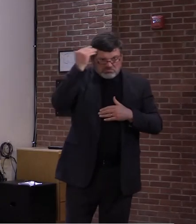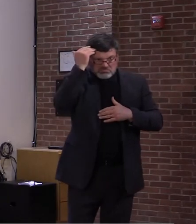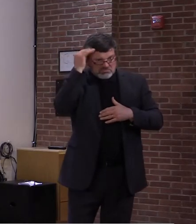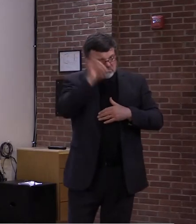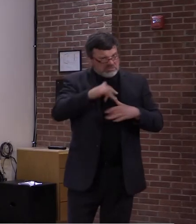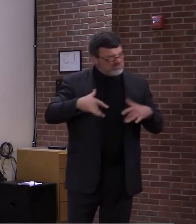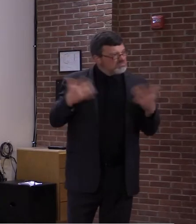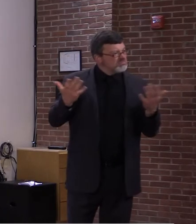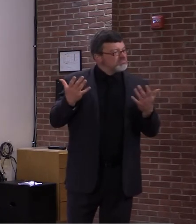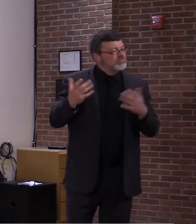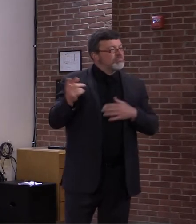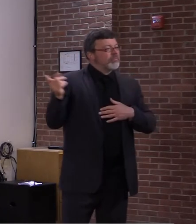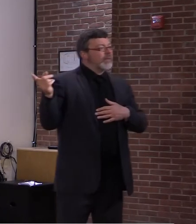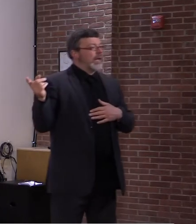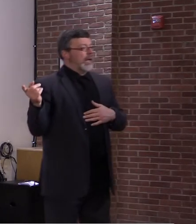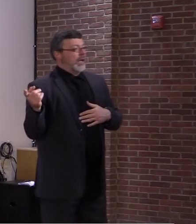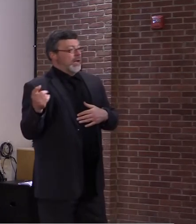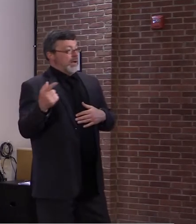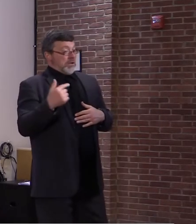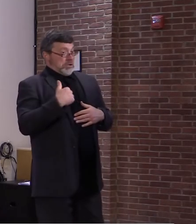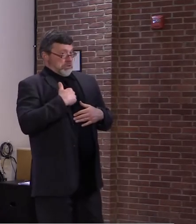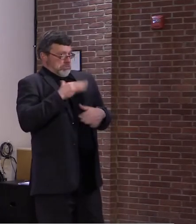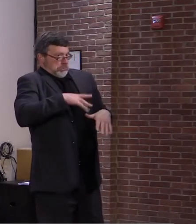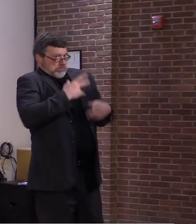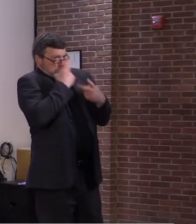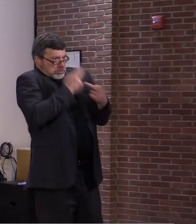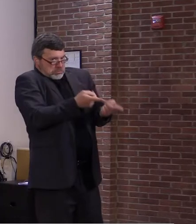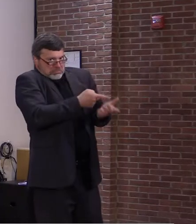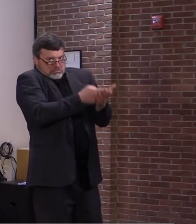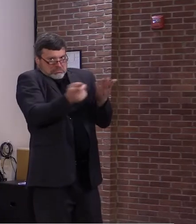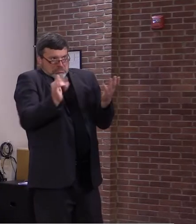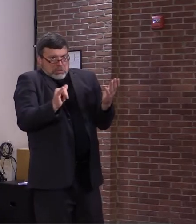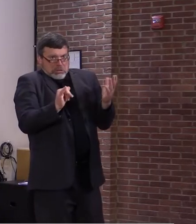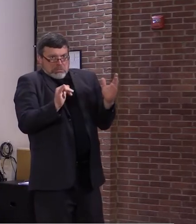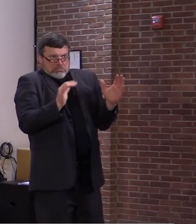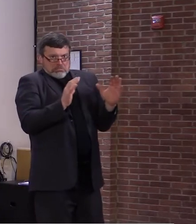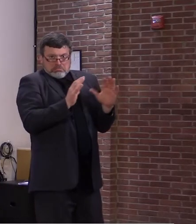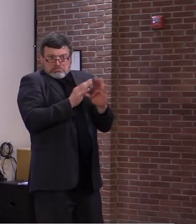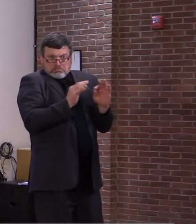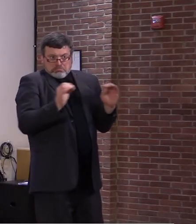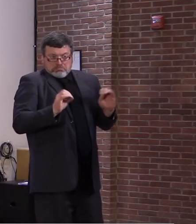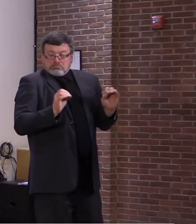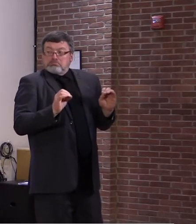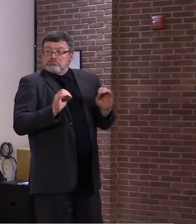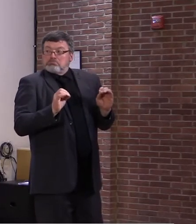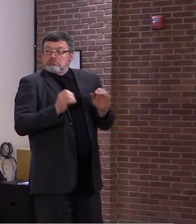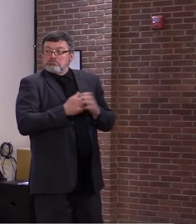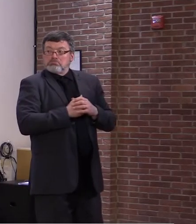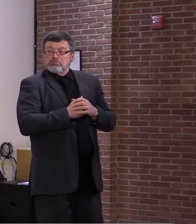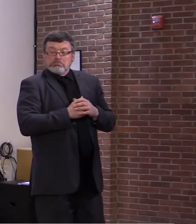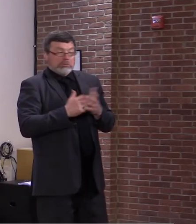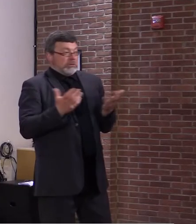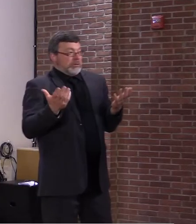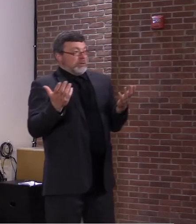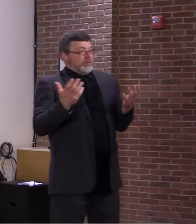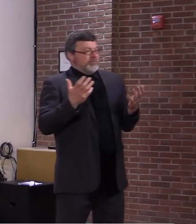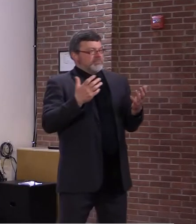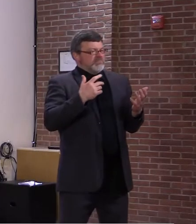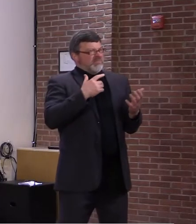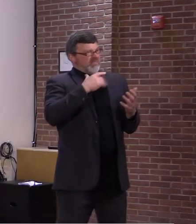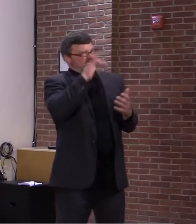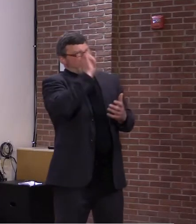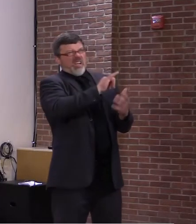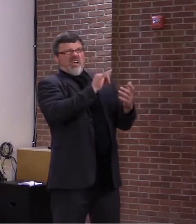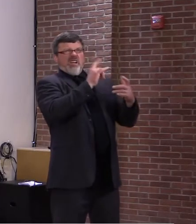I have not seen that, and I can't imagine what that would mean.